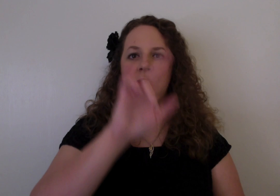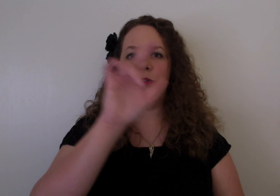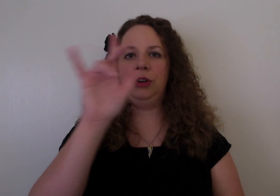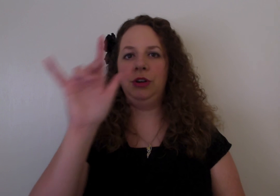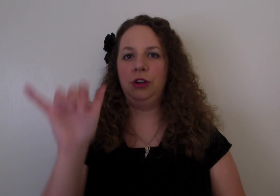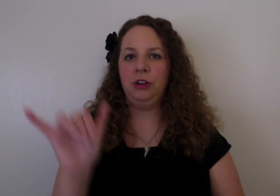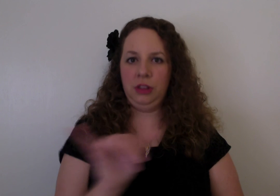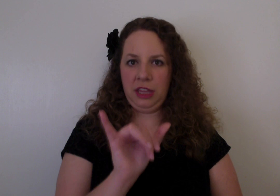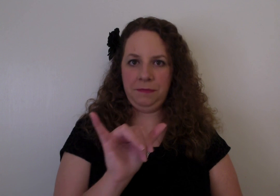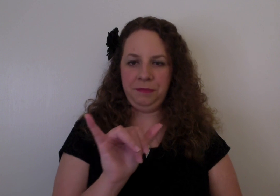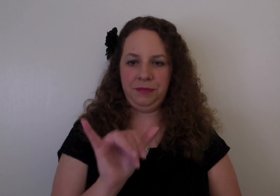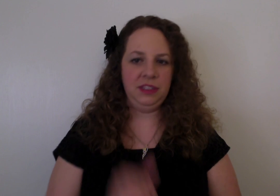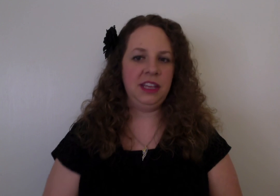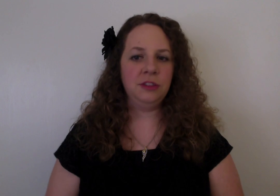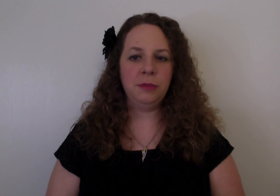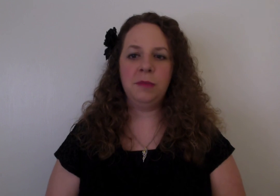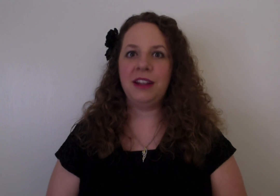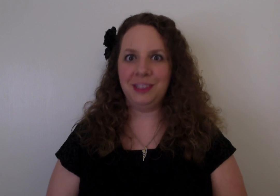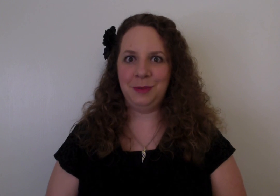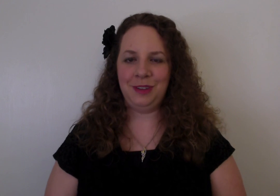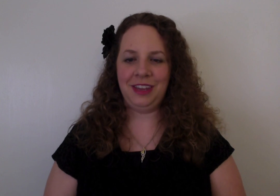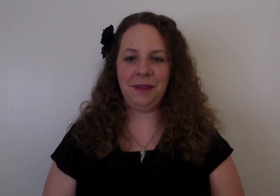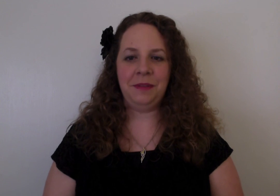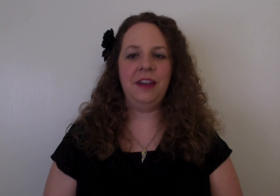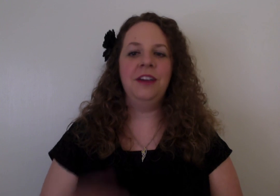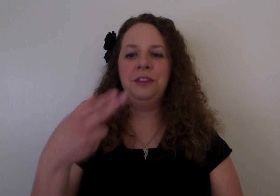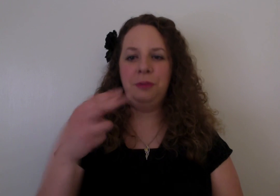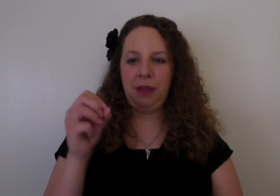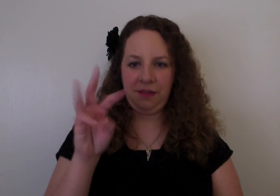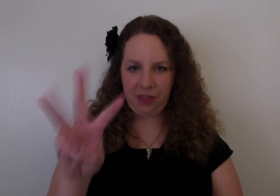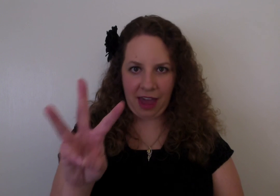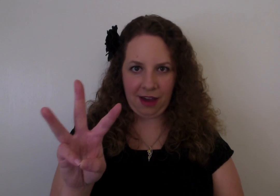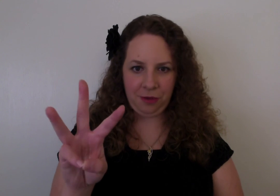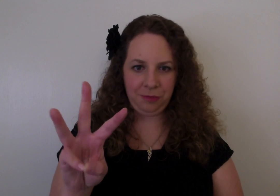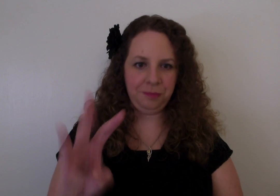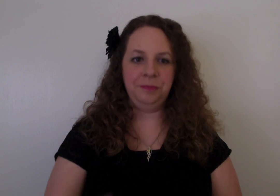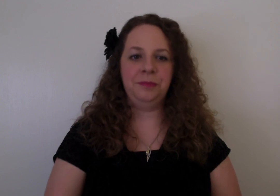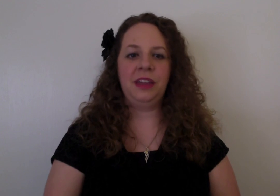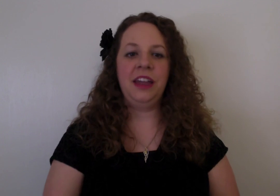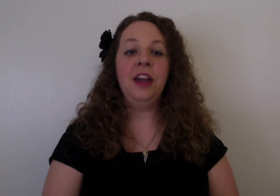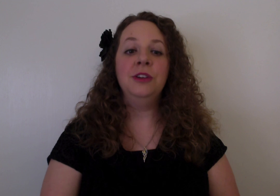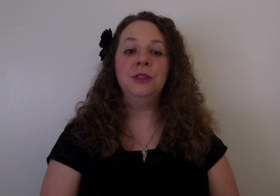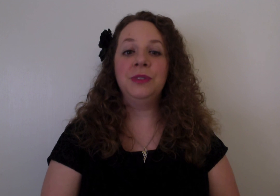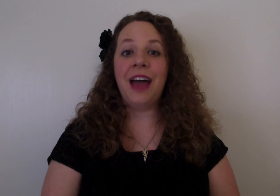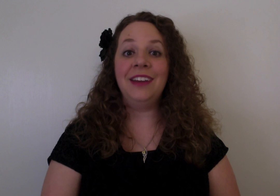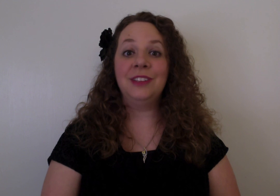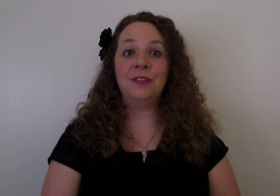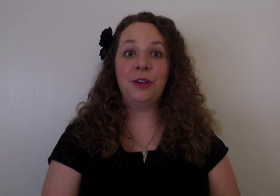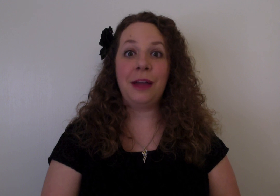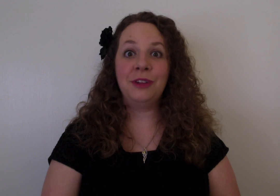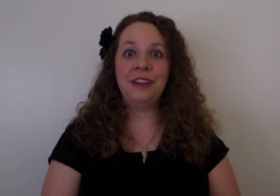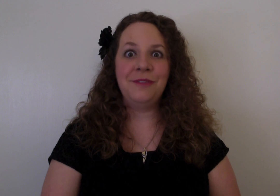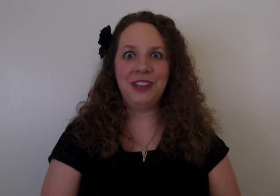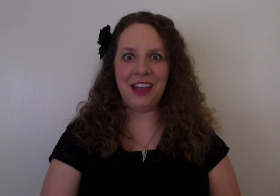So E-R-L-Y. Takes a little bit of practice but you can get it. Okay. Then we have the how. Okay. So that is our vocabulary for 9